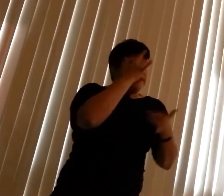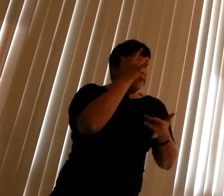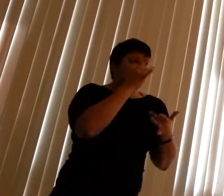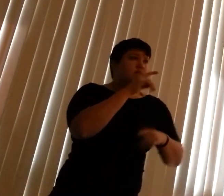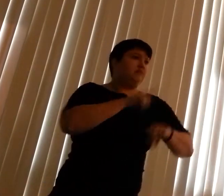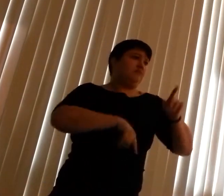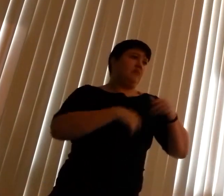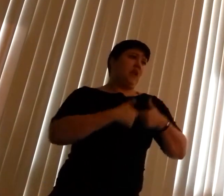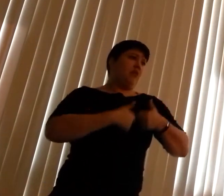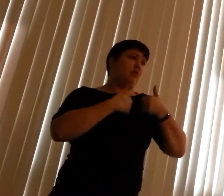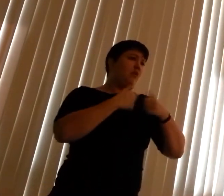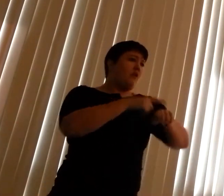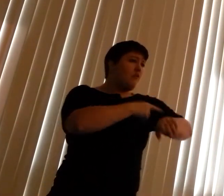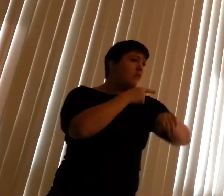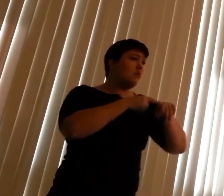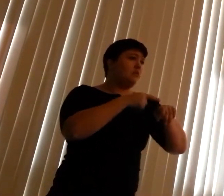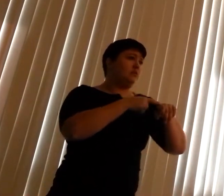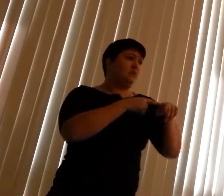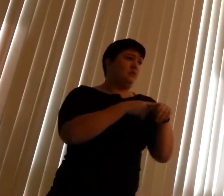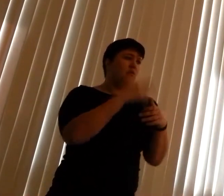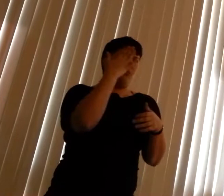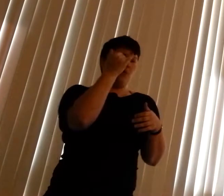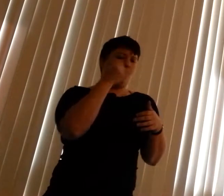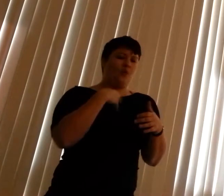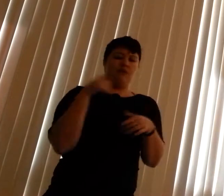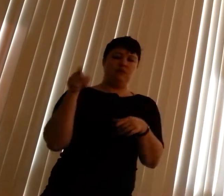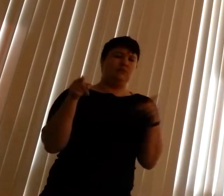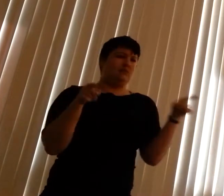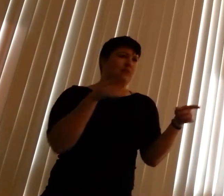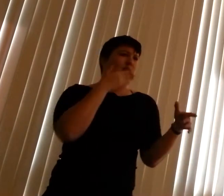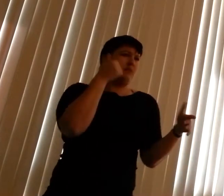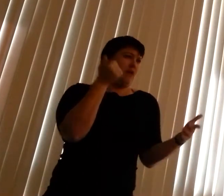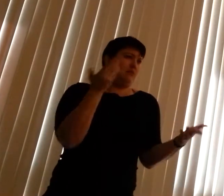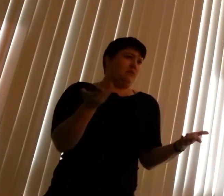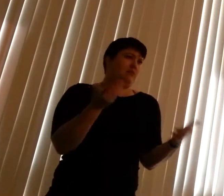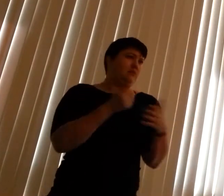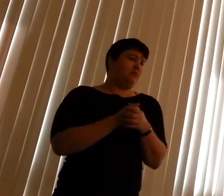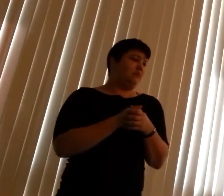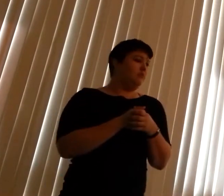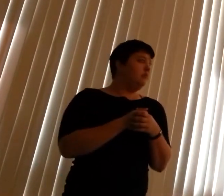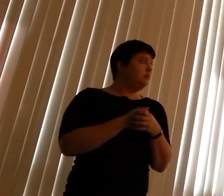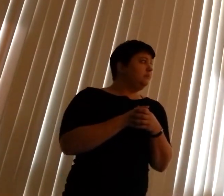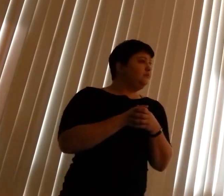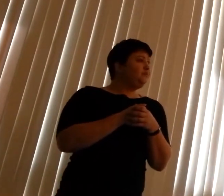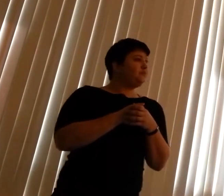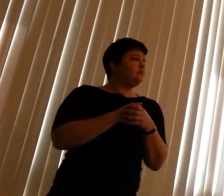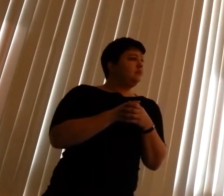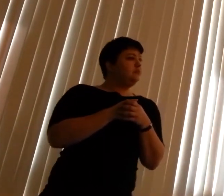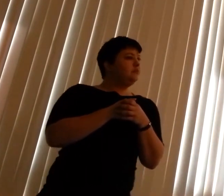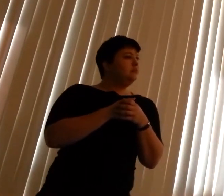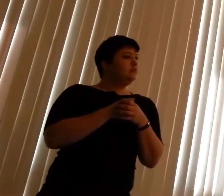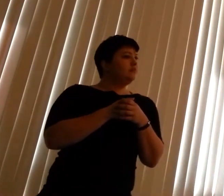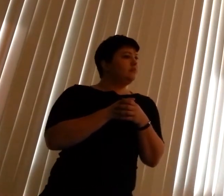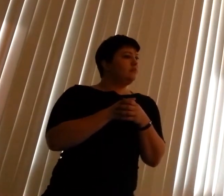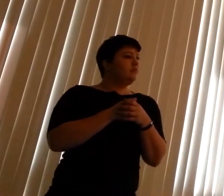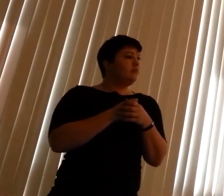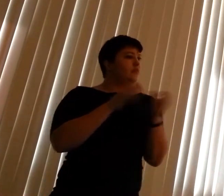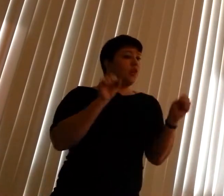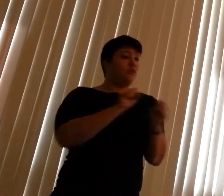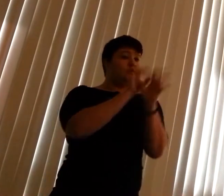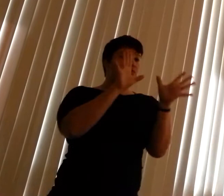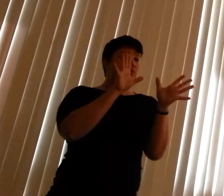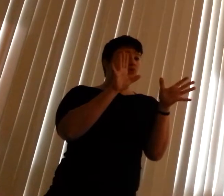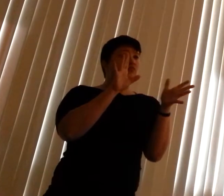Rationing decisions are made on the ground every day, and an obvious example of those decisions have to do with organ allocation.